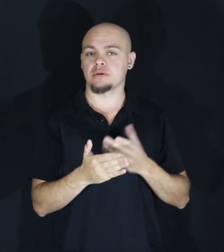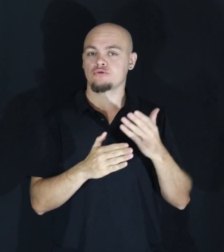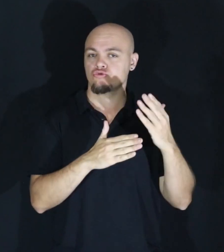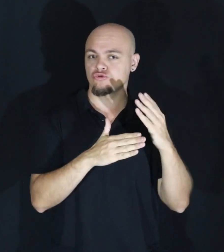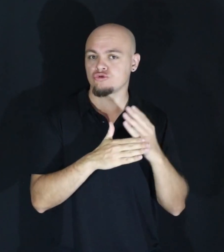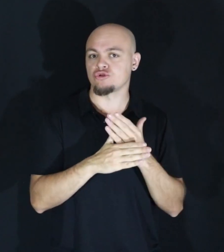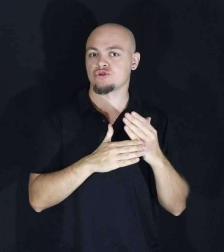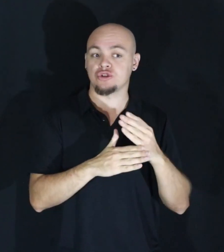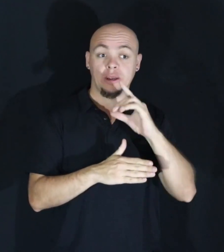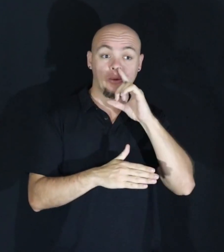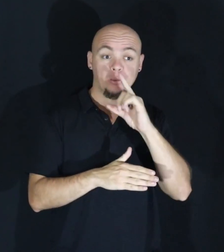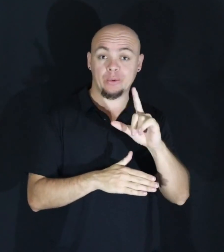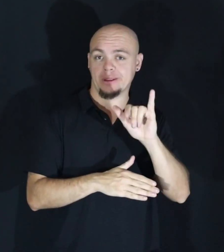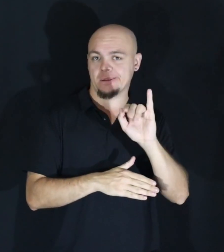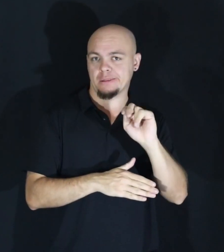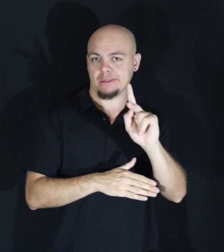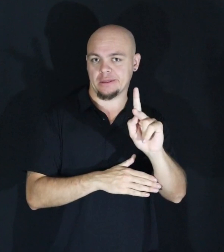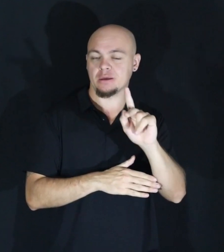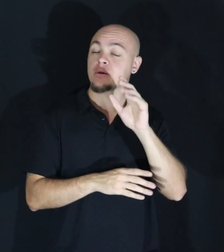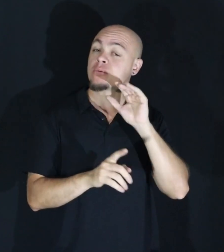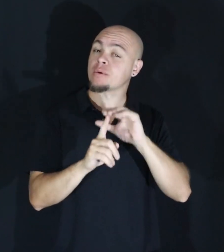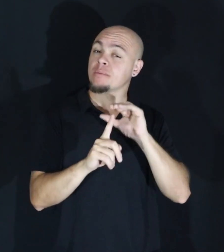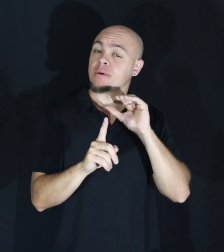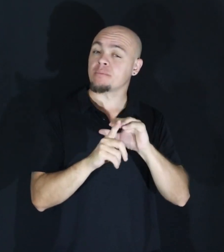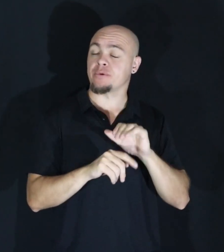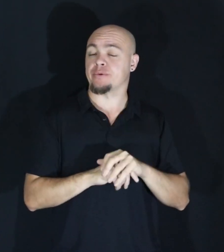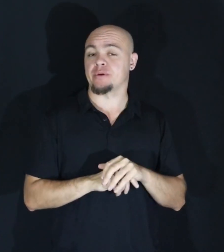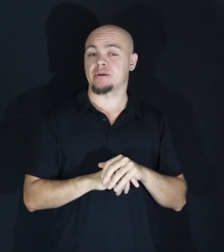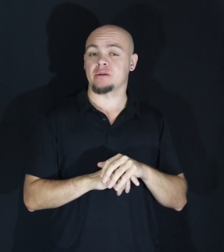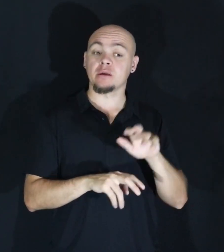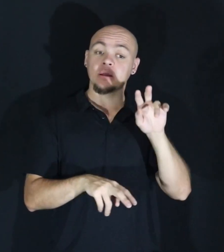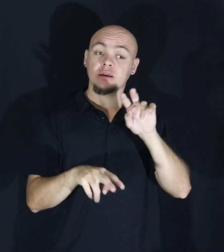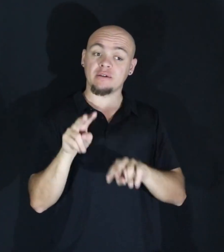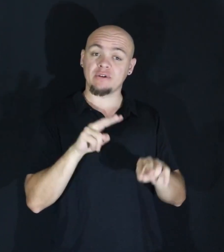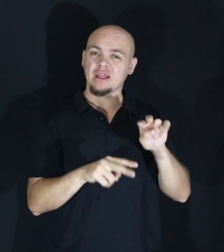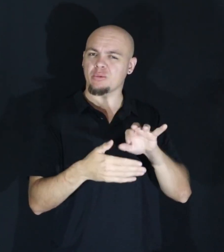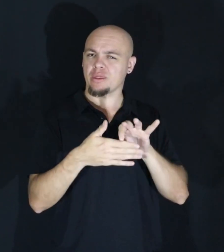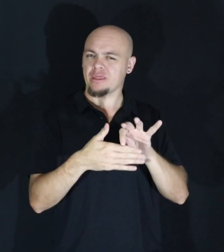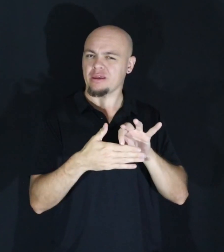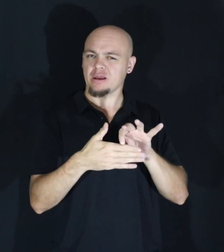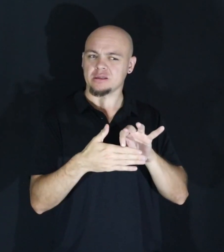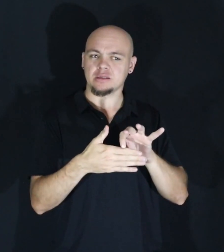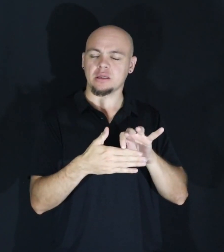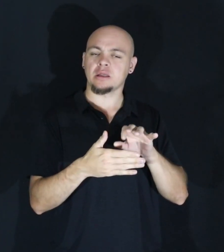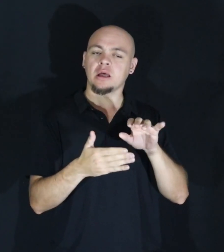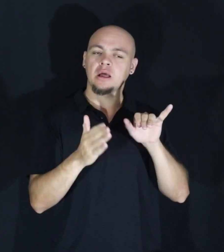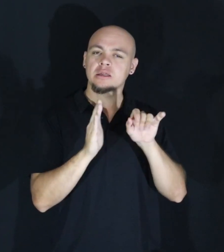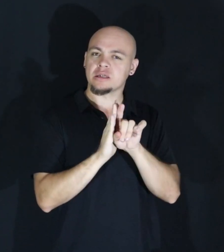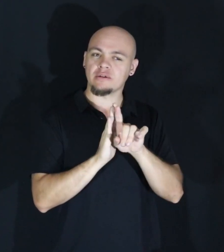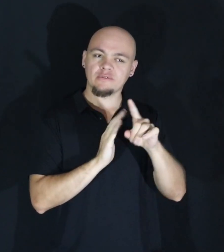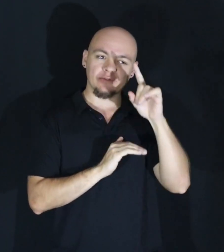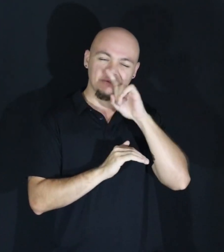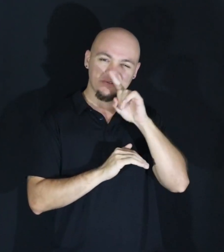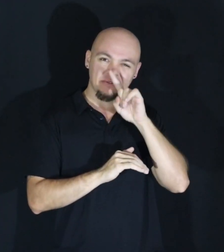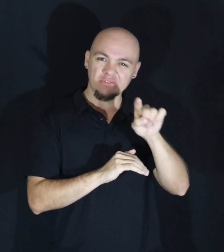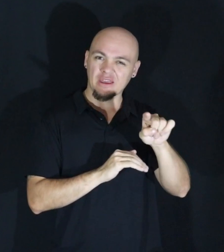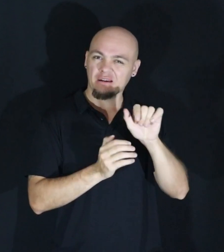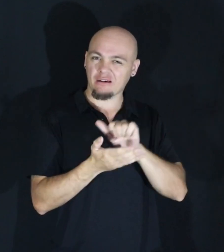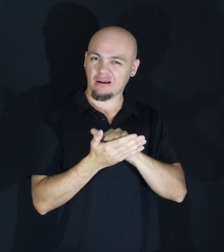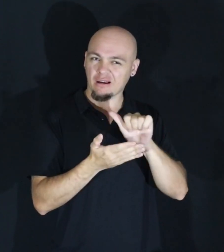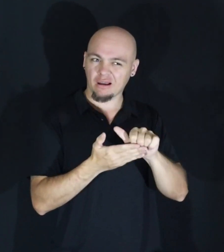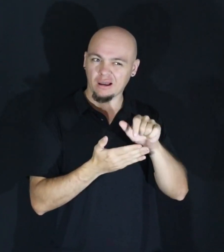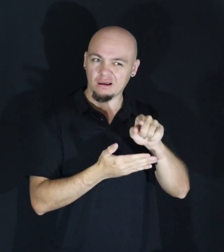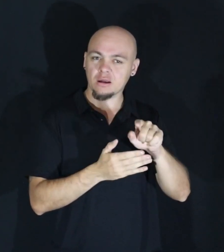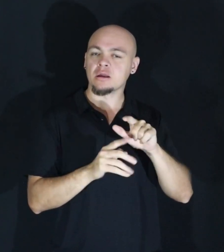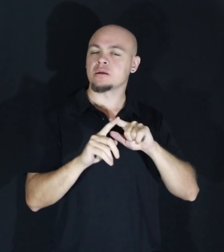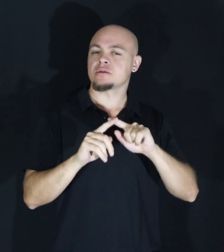share real links. Remember, evaluate the content, identify those fake handles, and